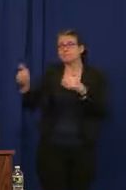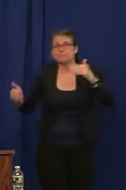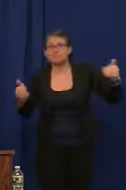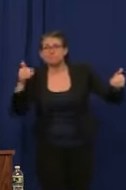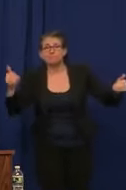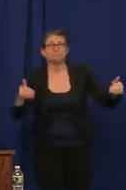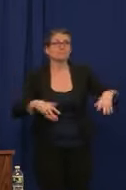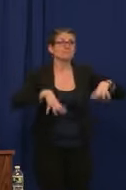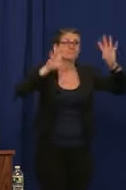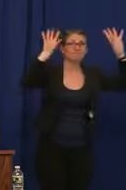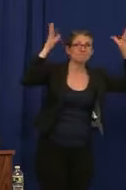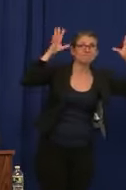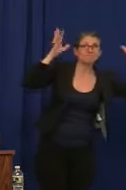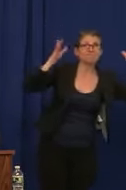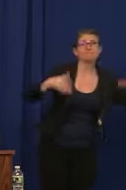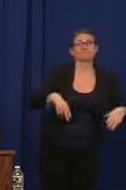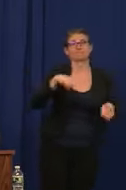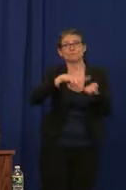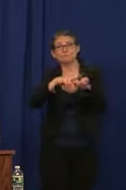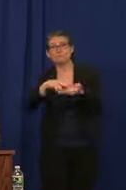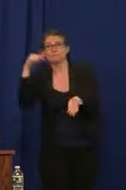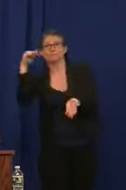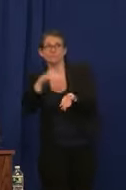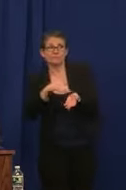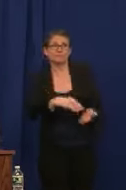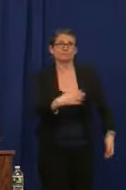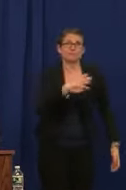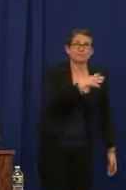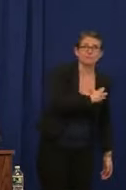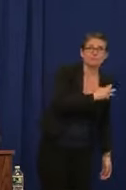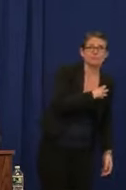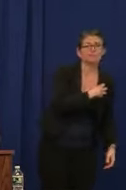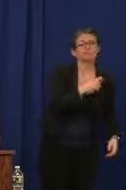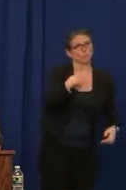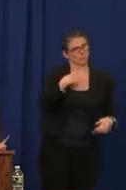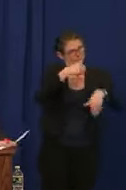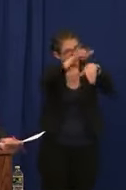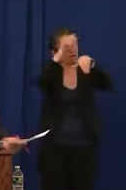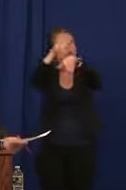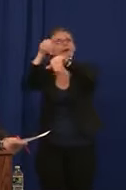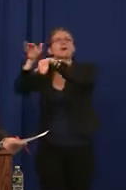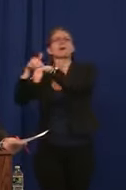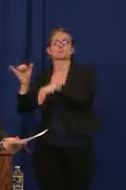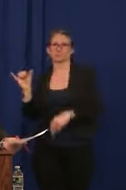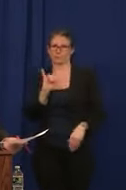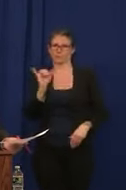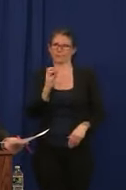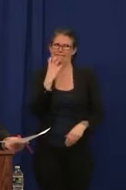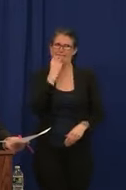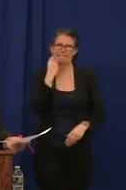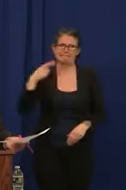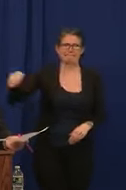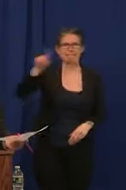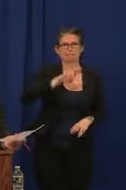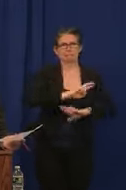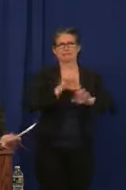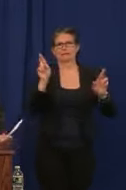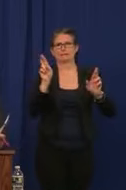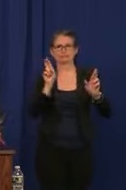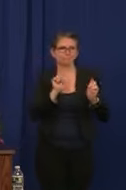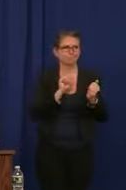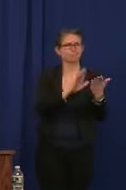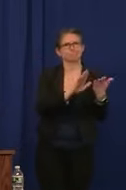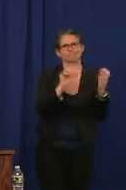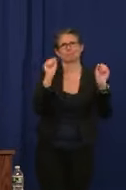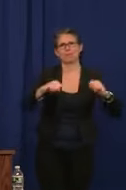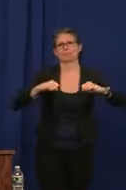enforcement agencies are also continuing to receive PPE as we move through this outbreak. All told,